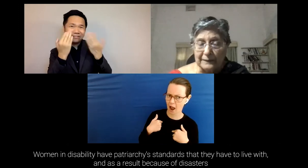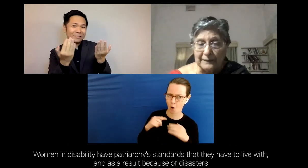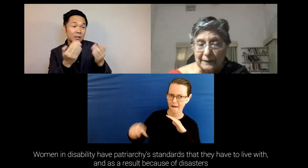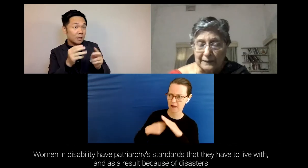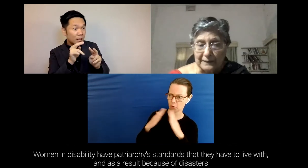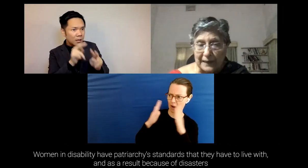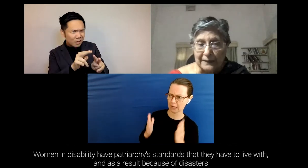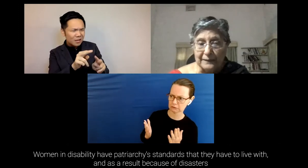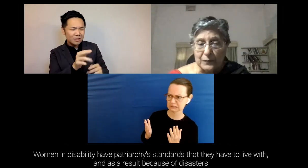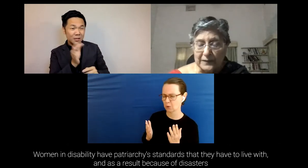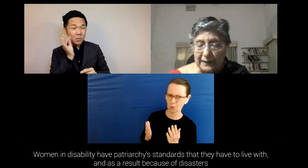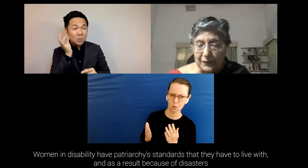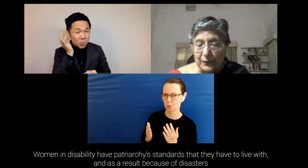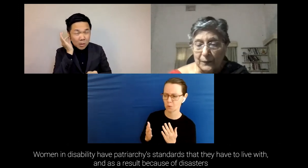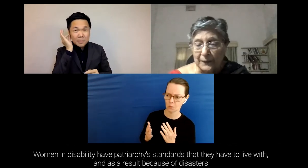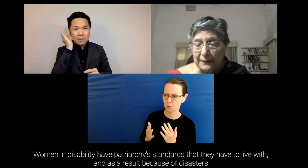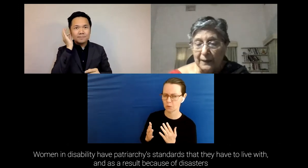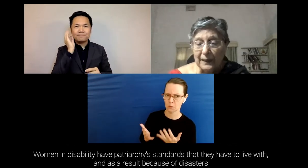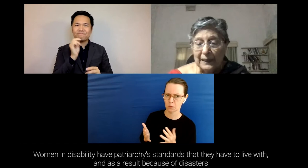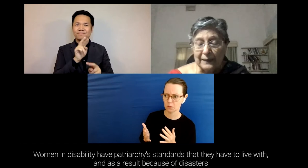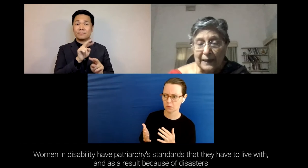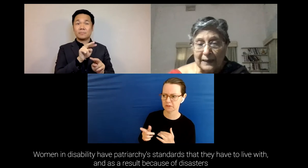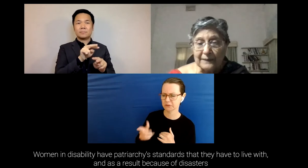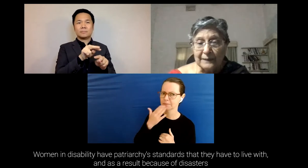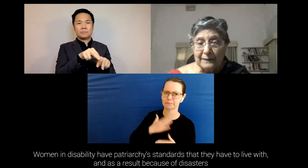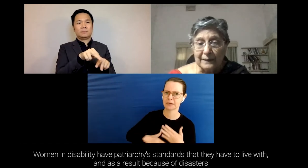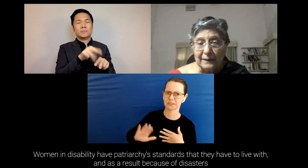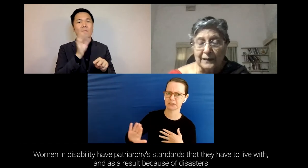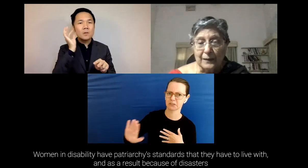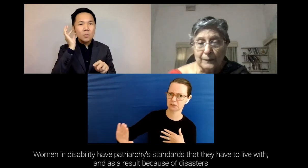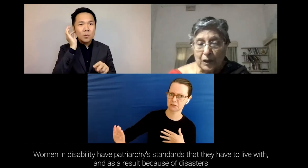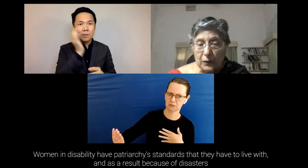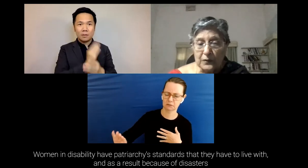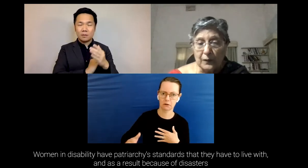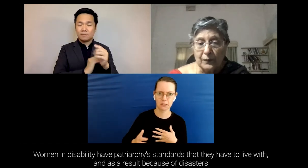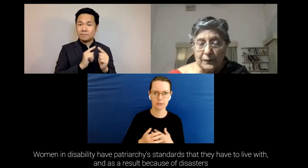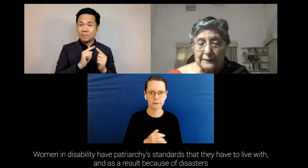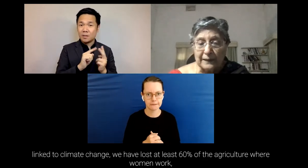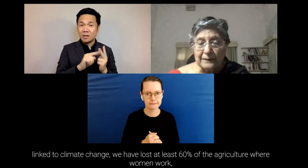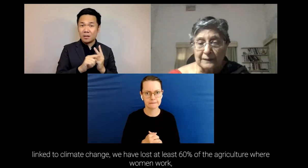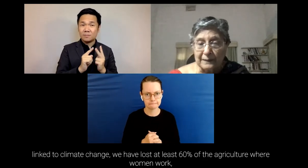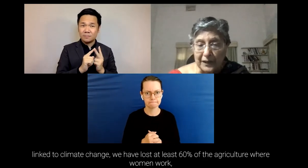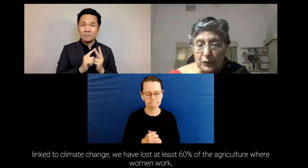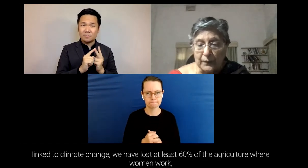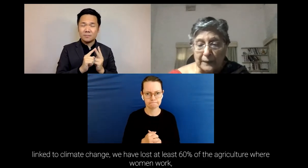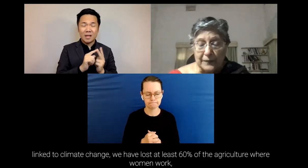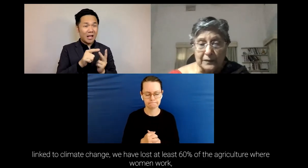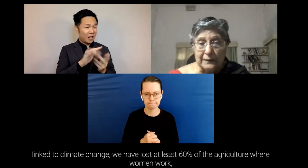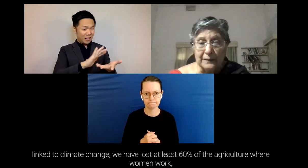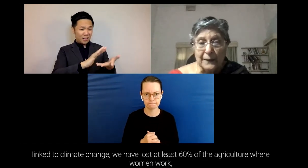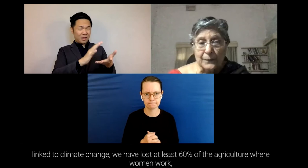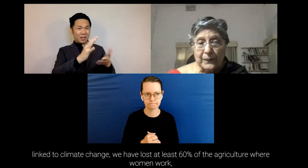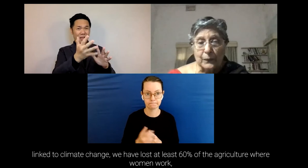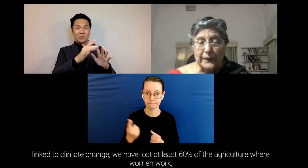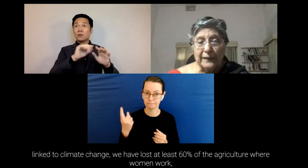patriarchy standards which they have to live with, and as a result, because of disasters linked to climate